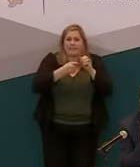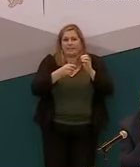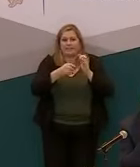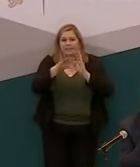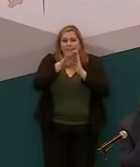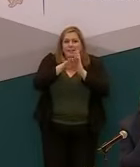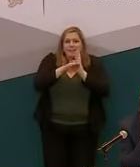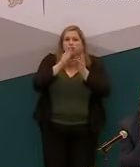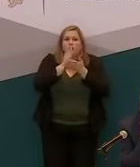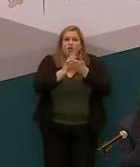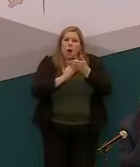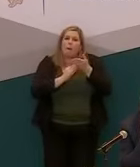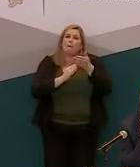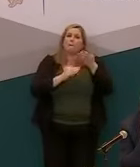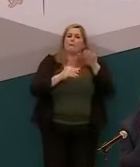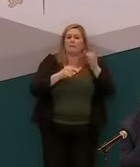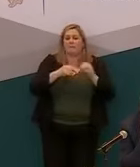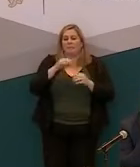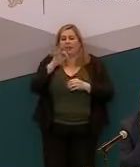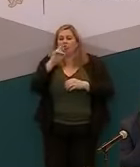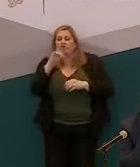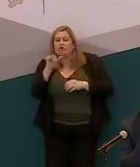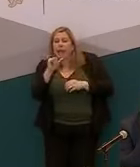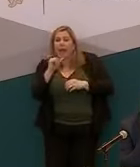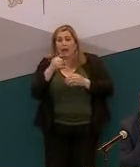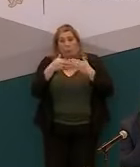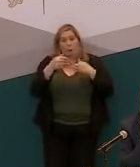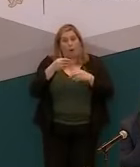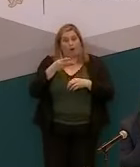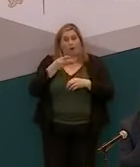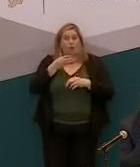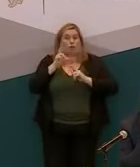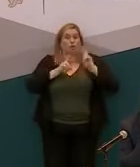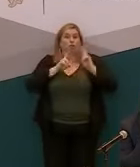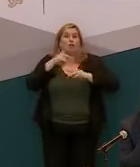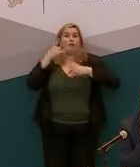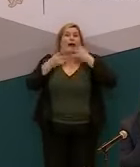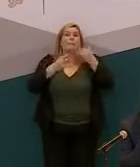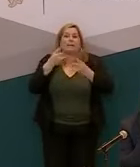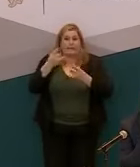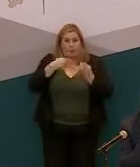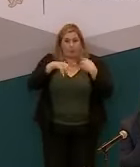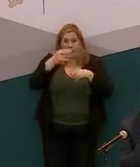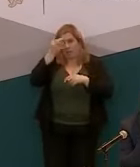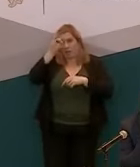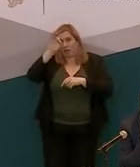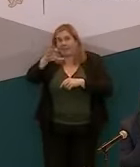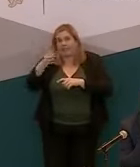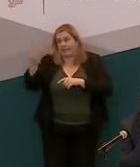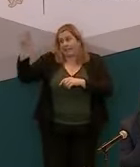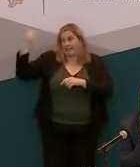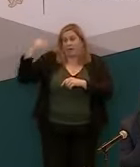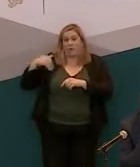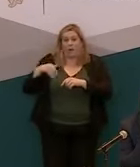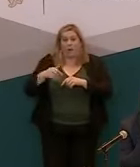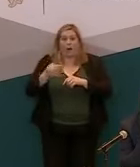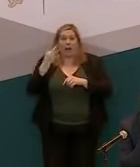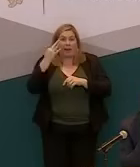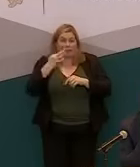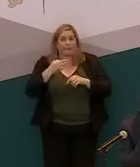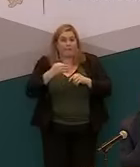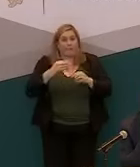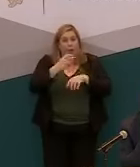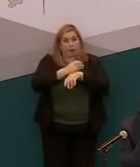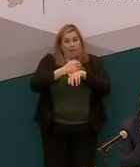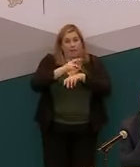number 2.4. Grey is what would have happened, what we predict would happen with a reproduction number of 1, and